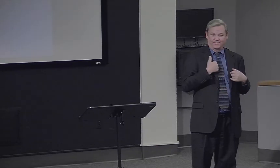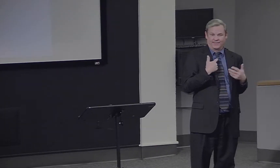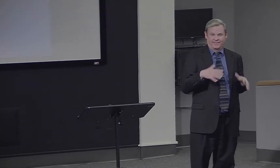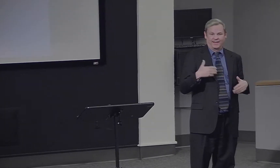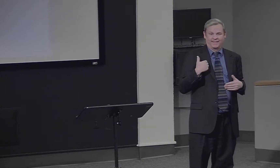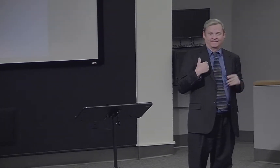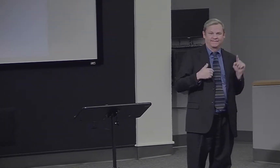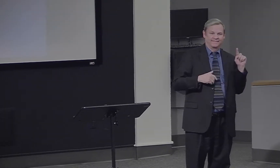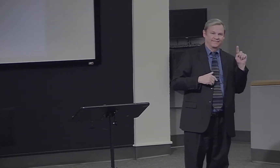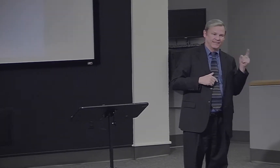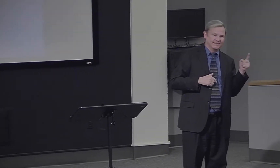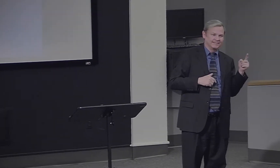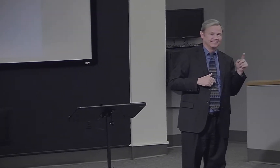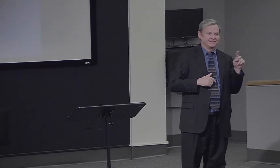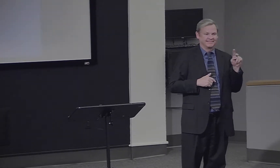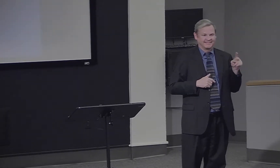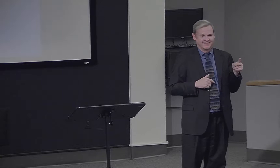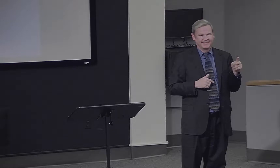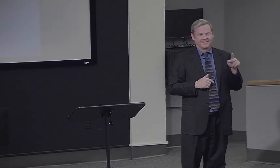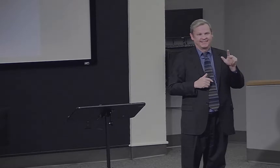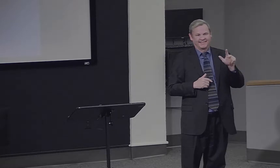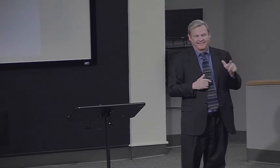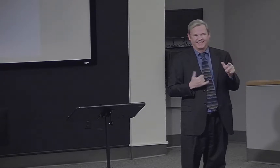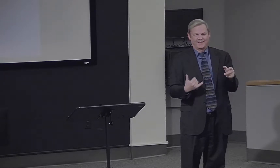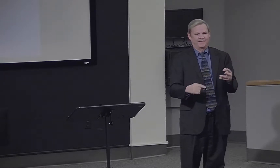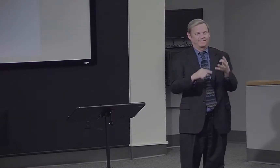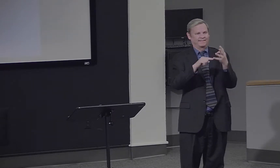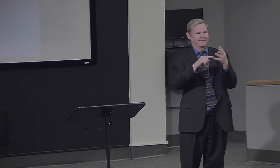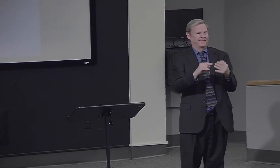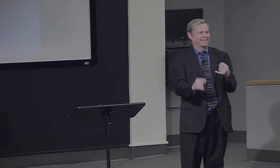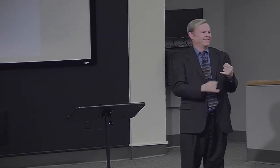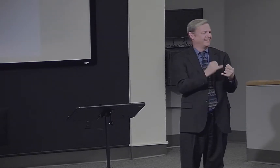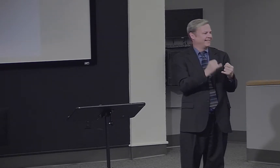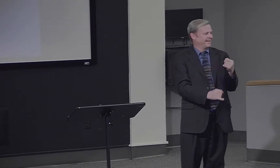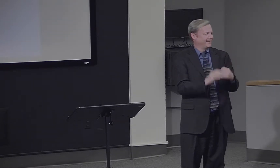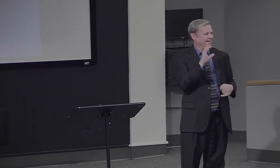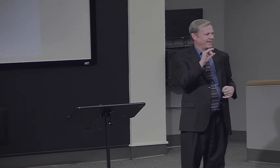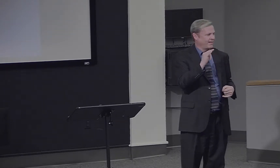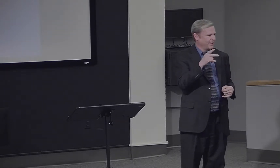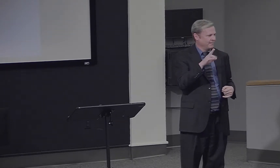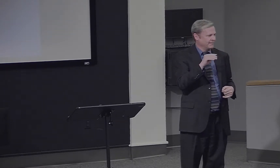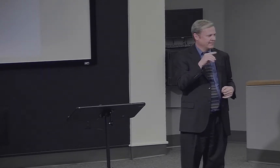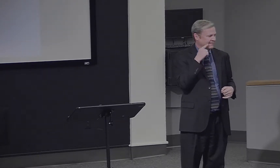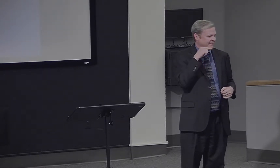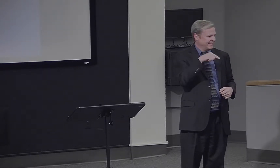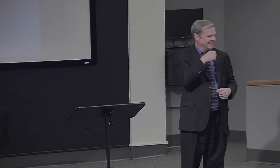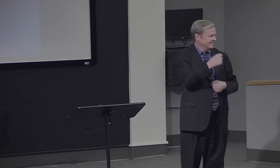Good morning and welcome to the final presentation in our lecture